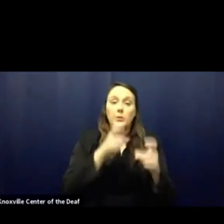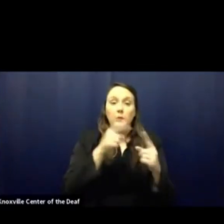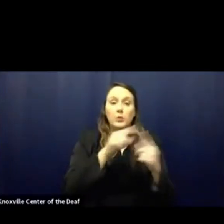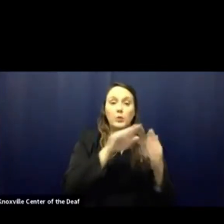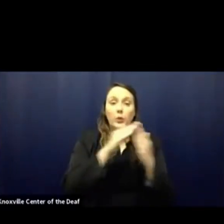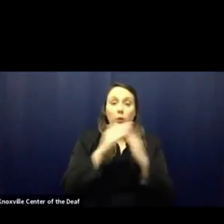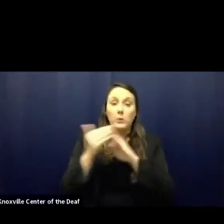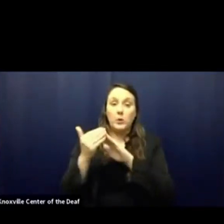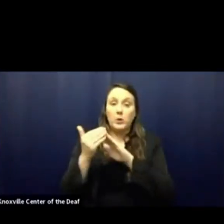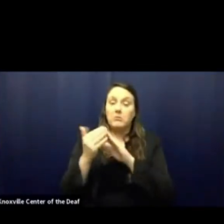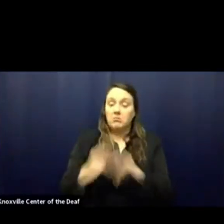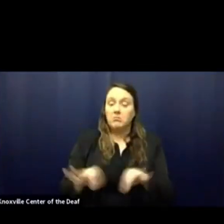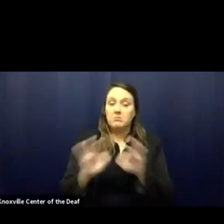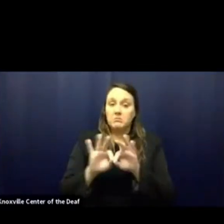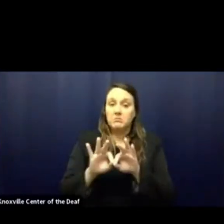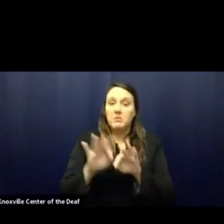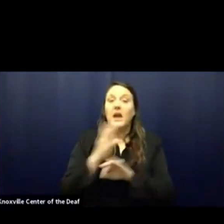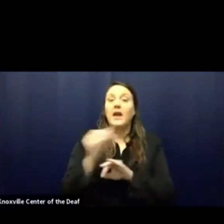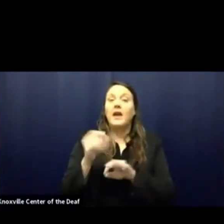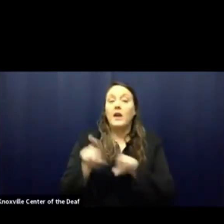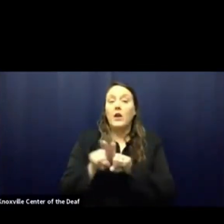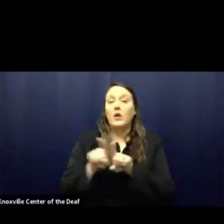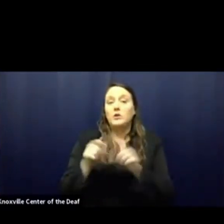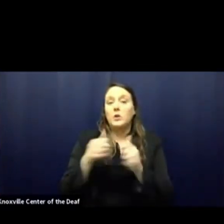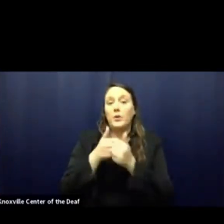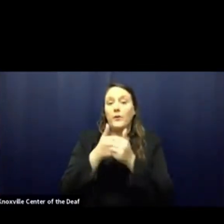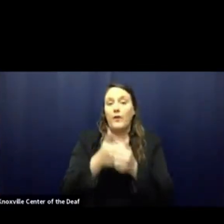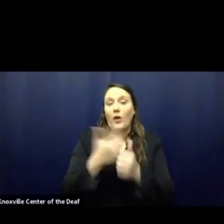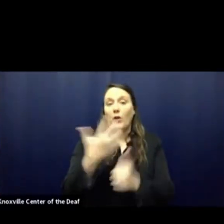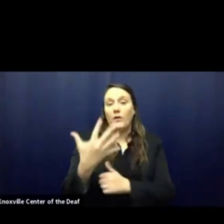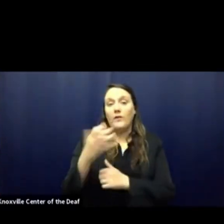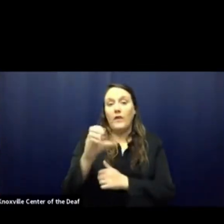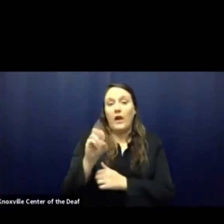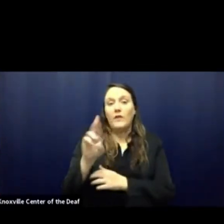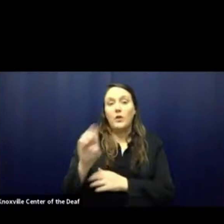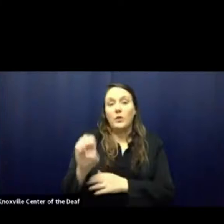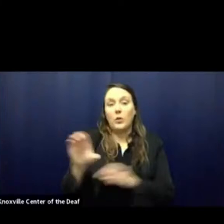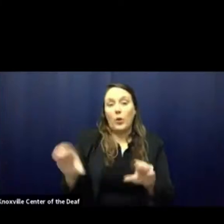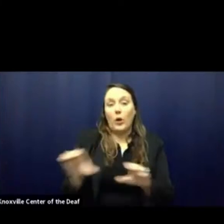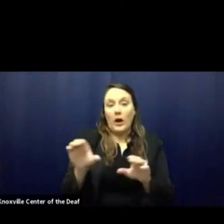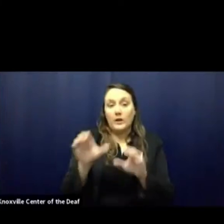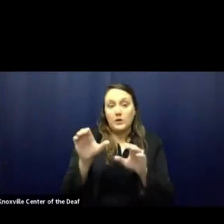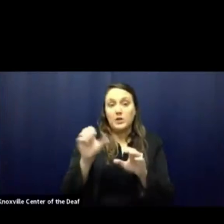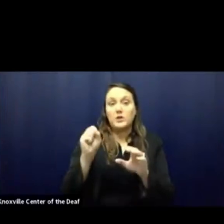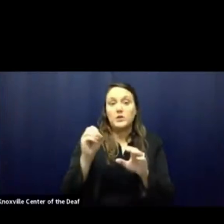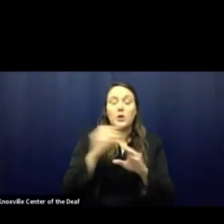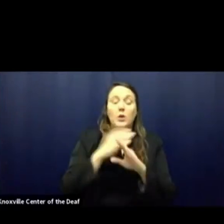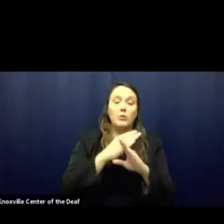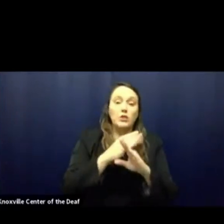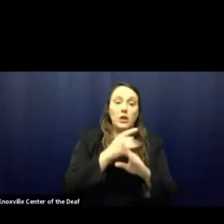meaningful ways, while also practicing the 5 core actions to keep yourself and those around you safe.